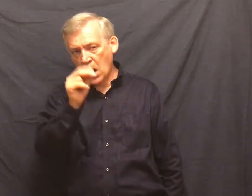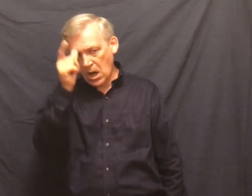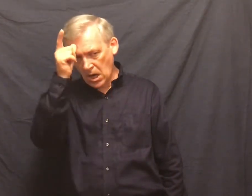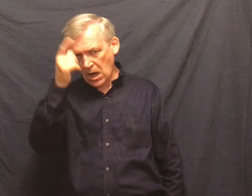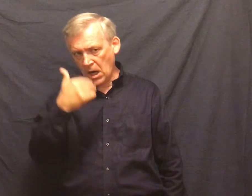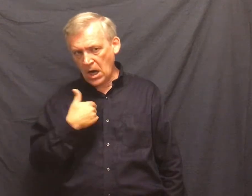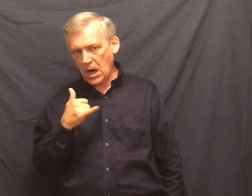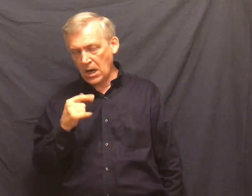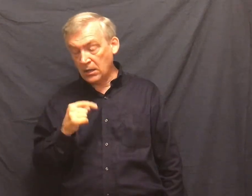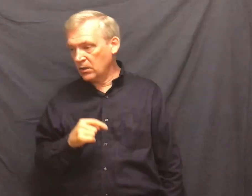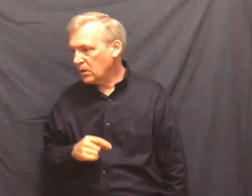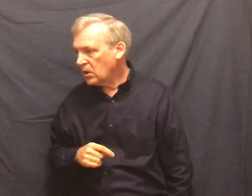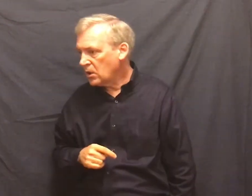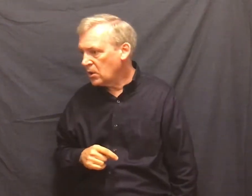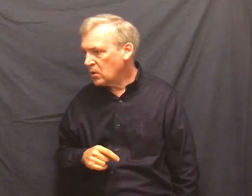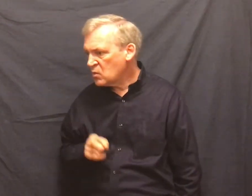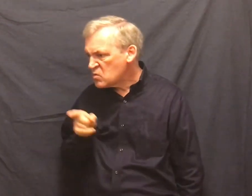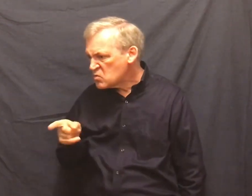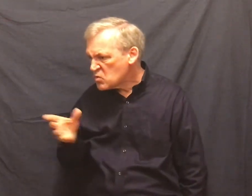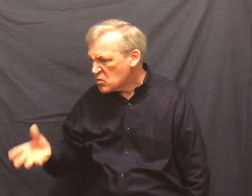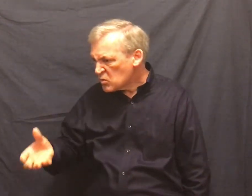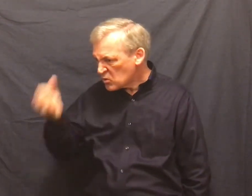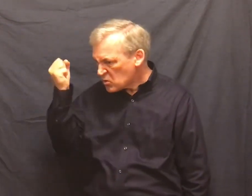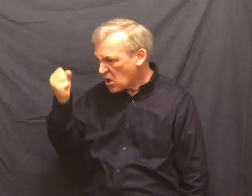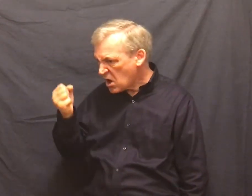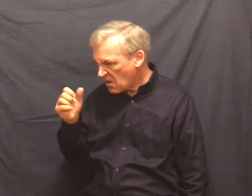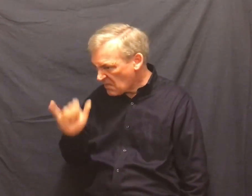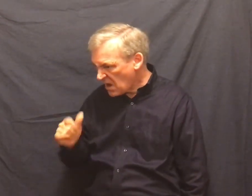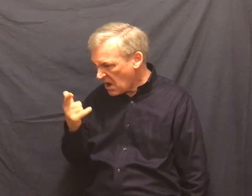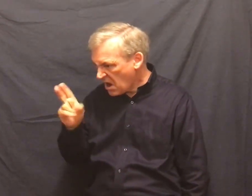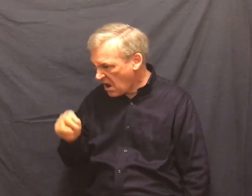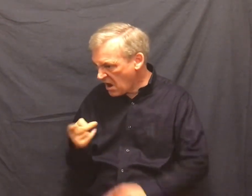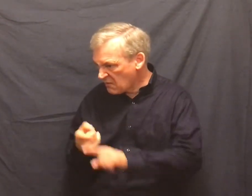And you got it away from him and you took it and you killed him?